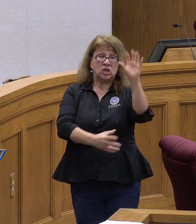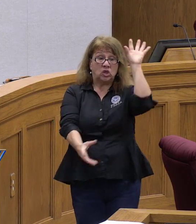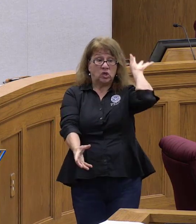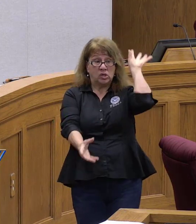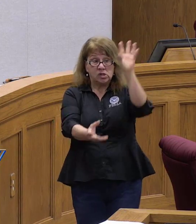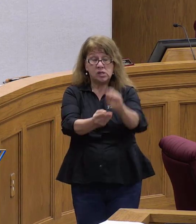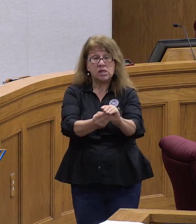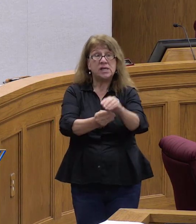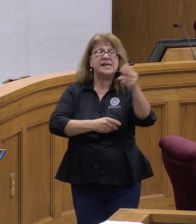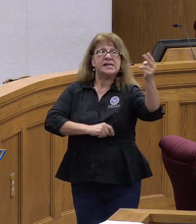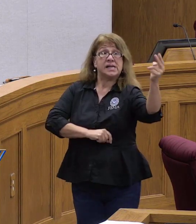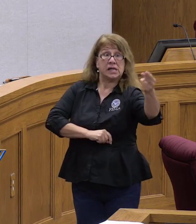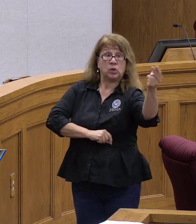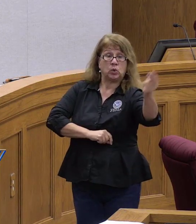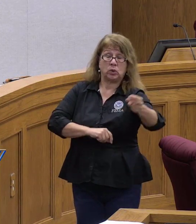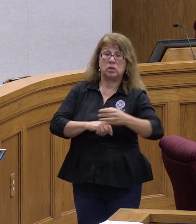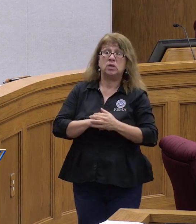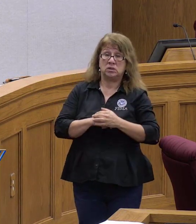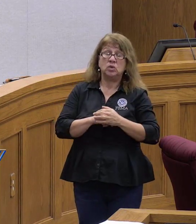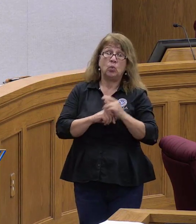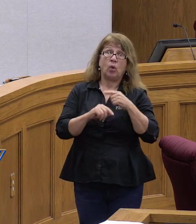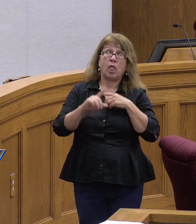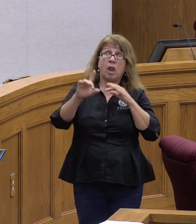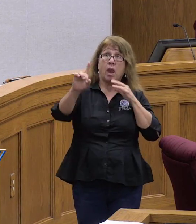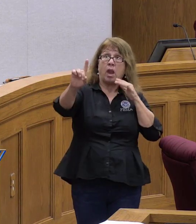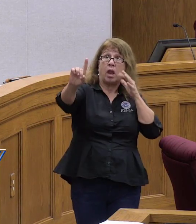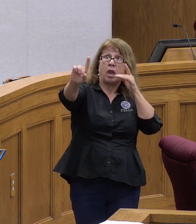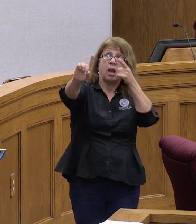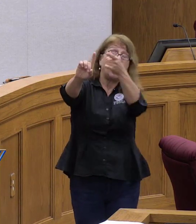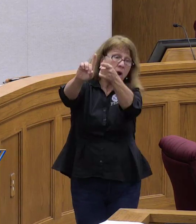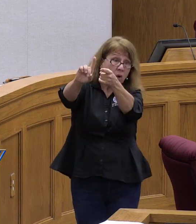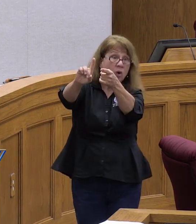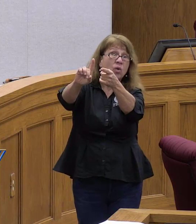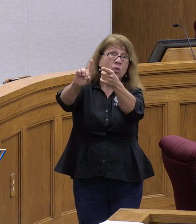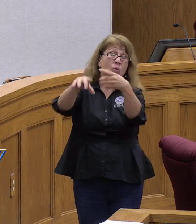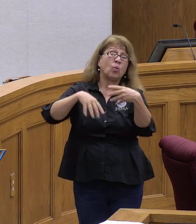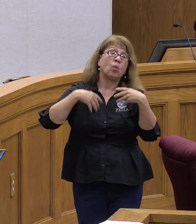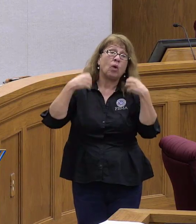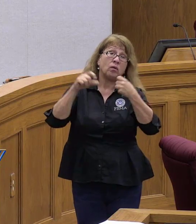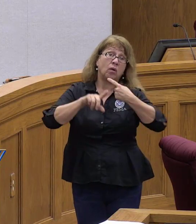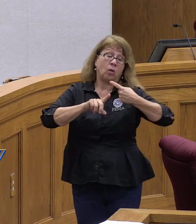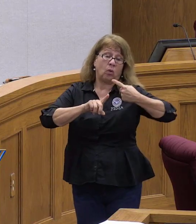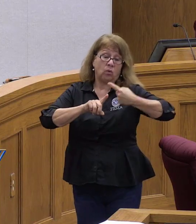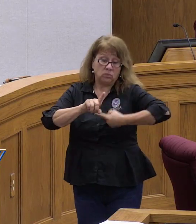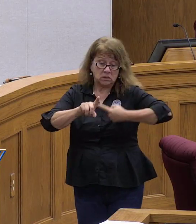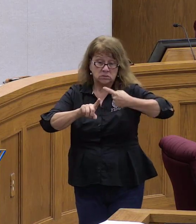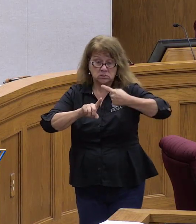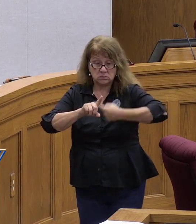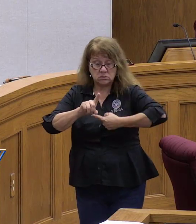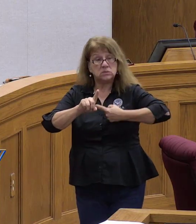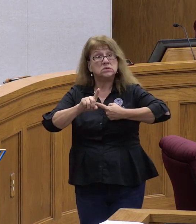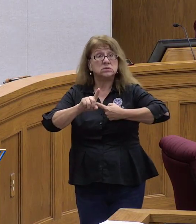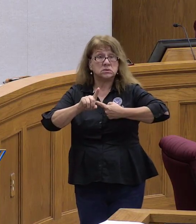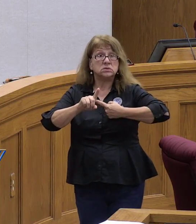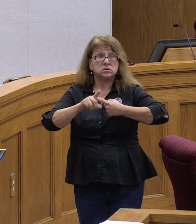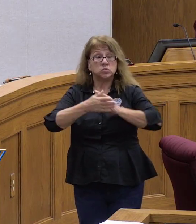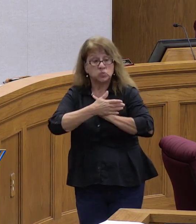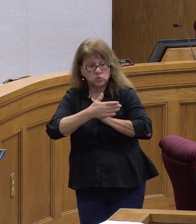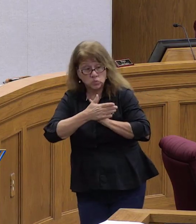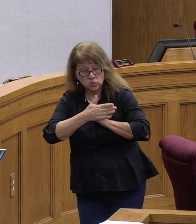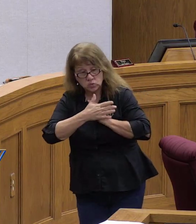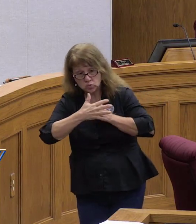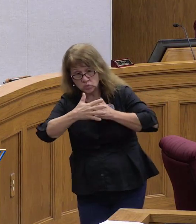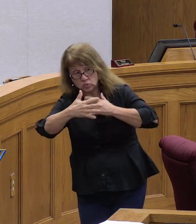are today. We have a long road ahead of us. The recovery will be a long road, weeks and months, truly. But look where we